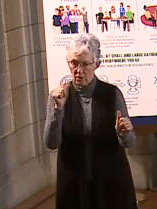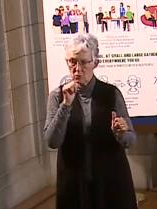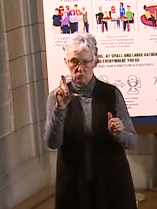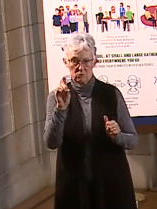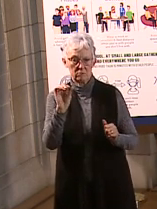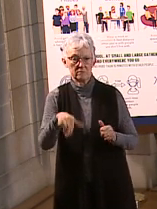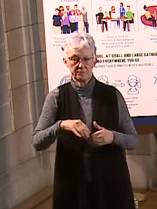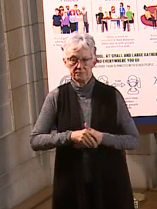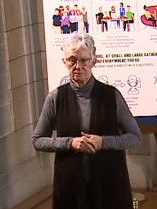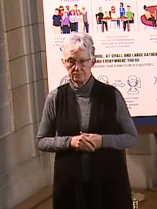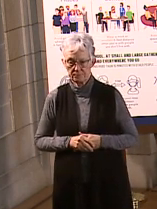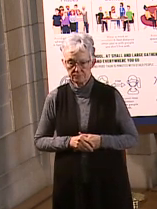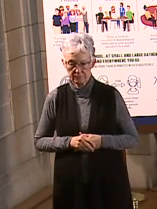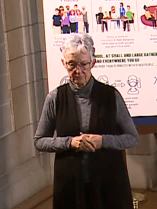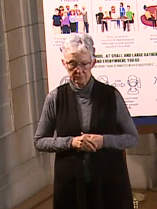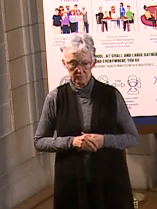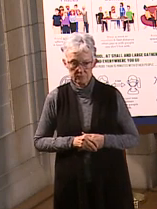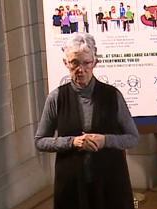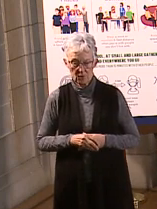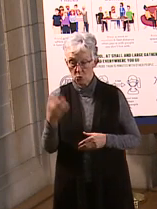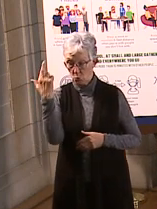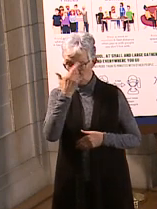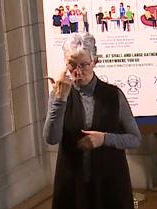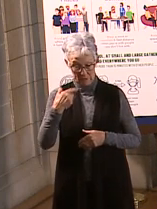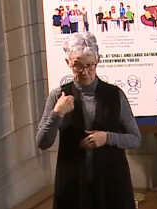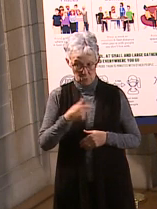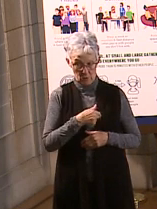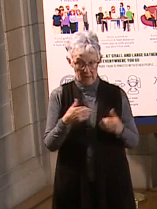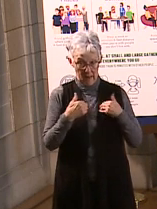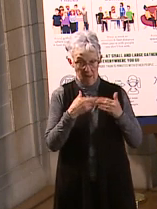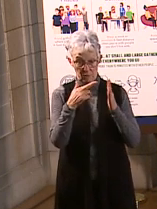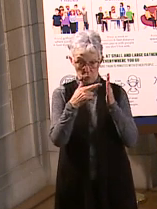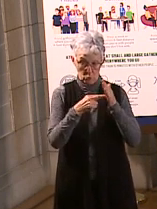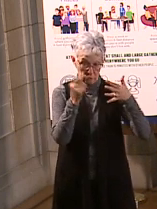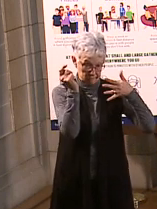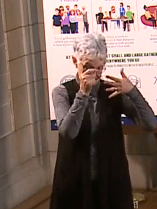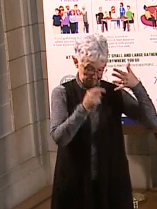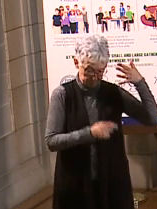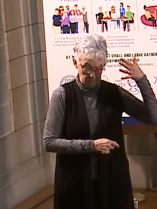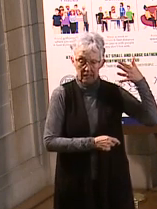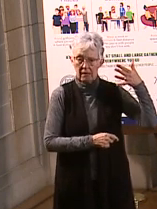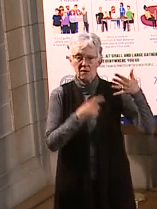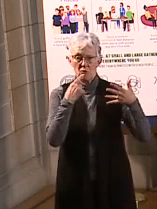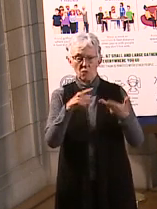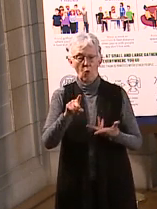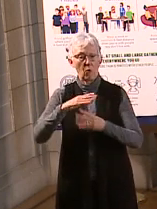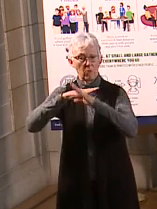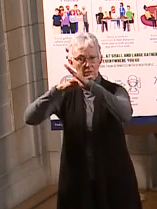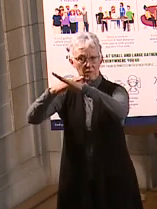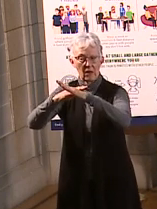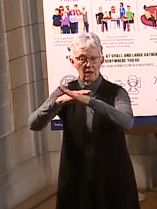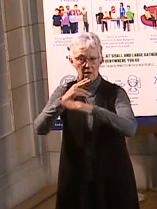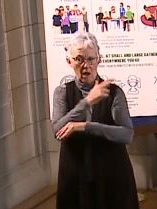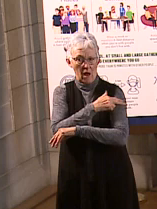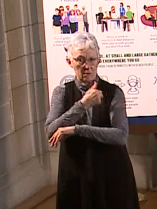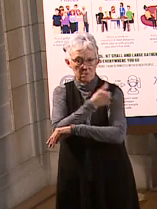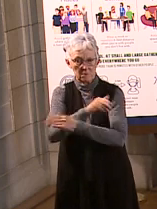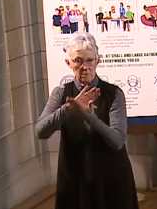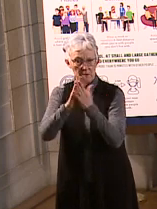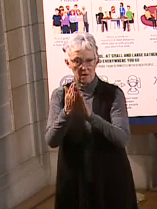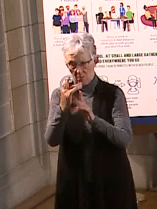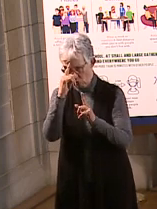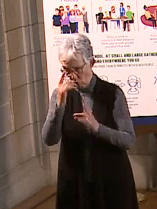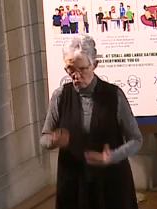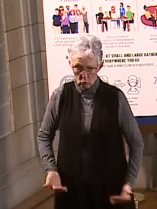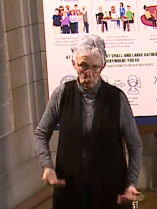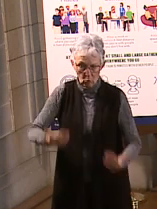well. And of course, all of this is about making sure we preserve our hospital capacity. We're currently at